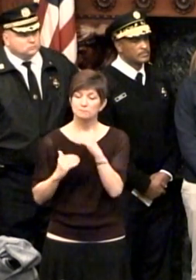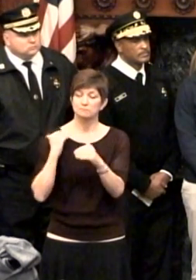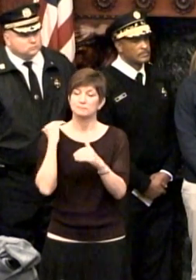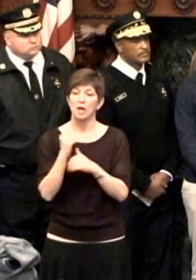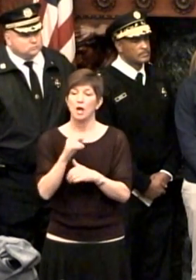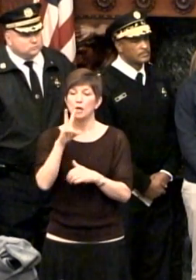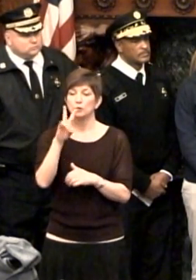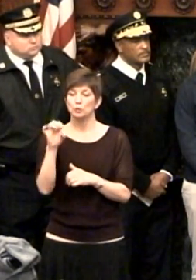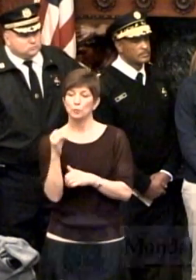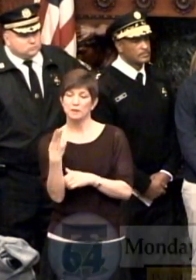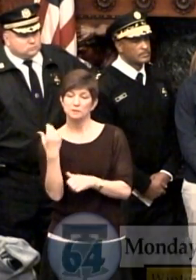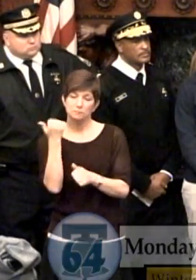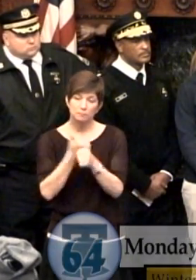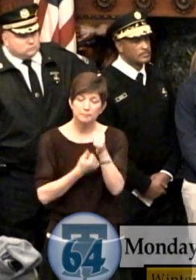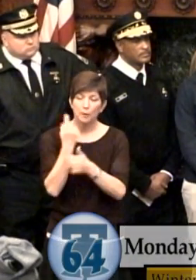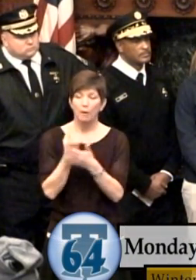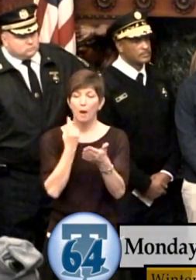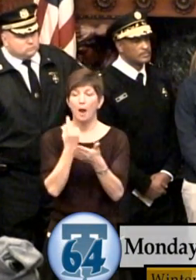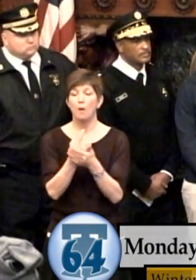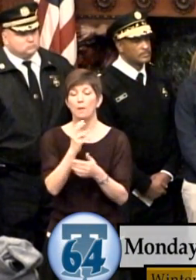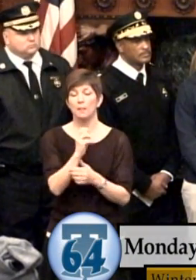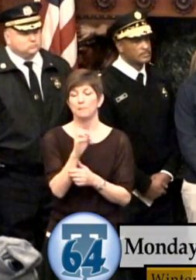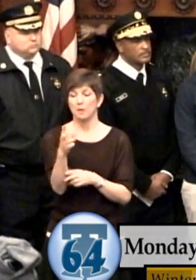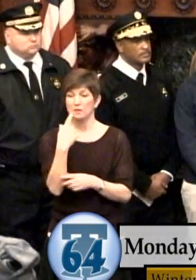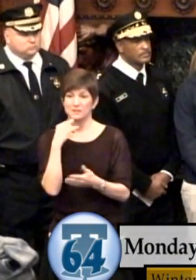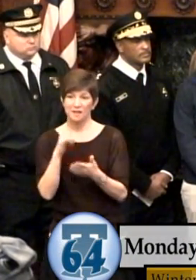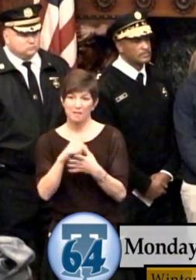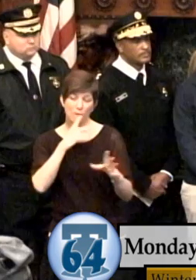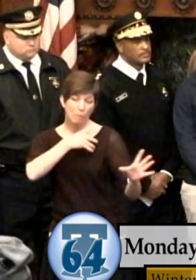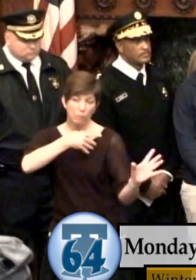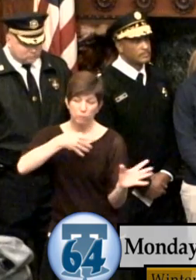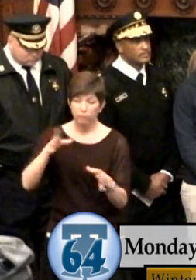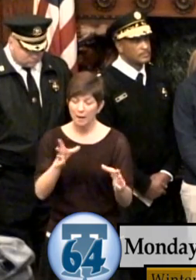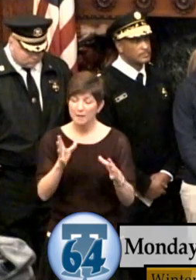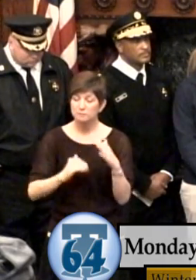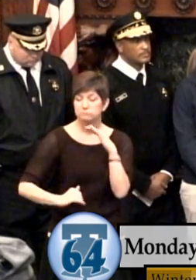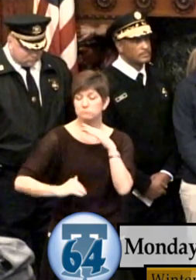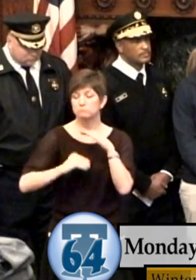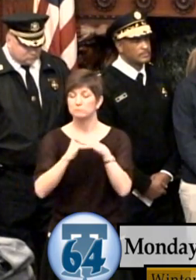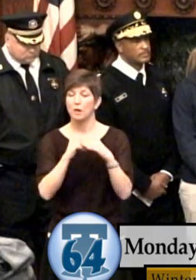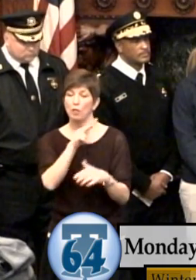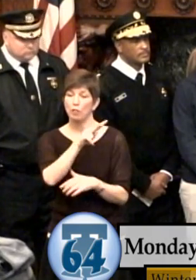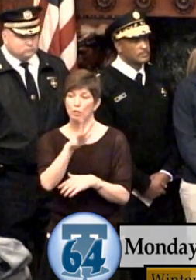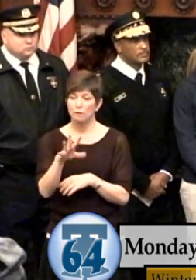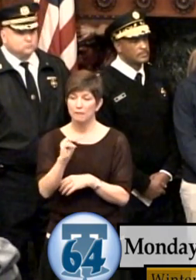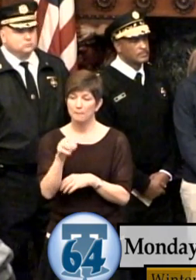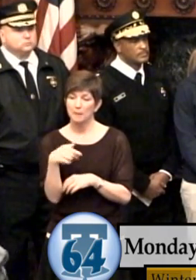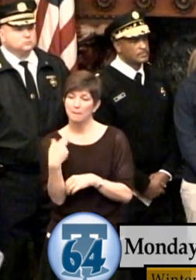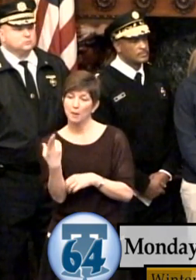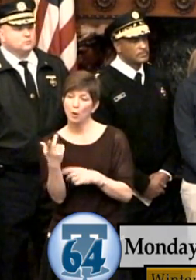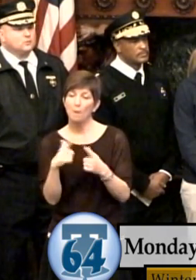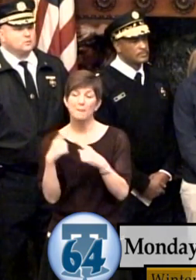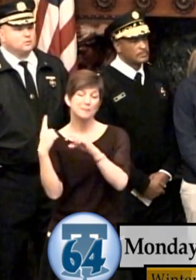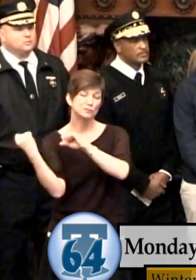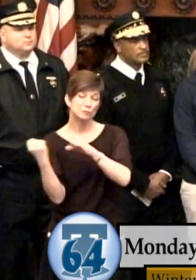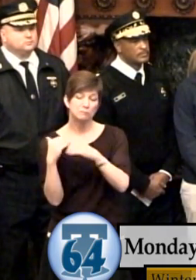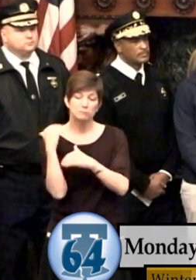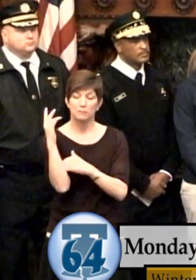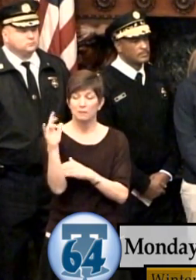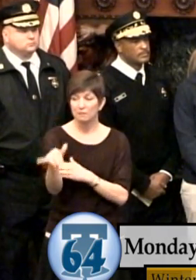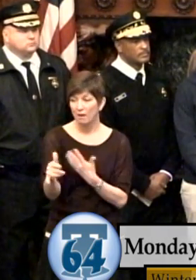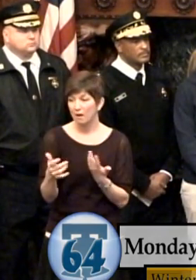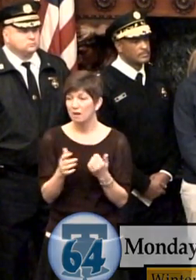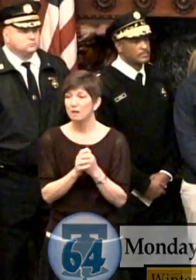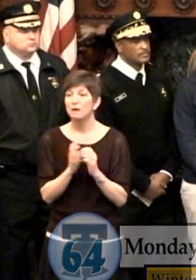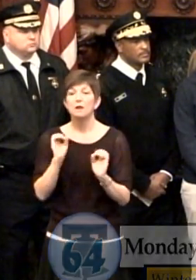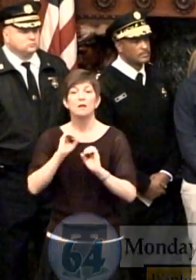2 inches per hour, and as the mayor said, the winds could reach 35 miles per hour or even stronger. There